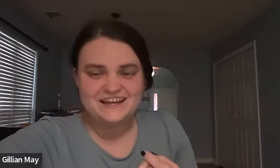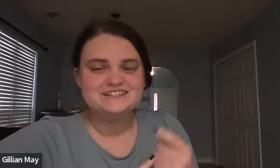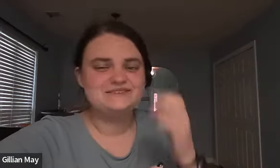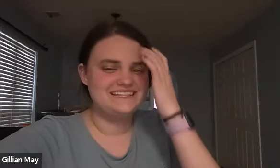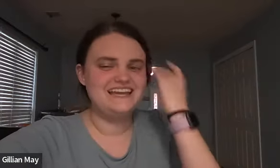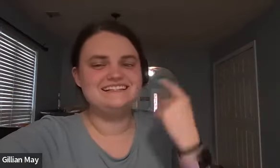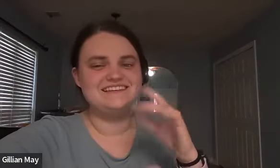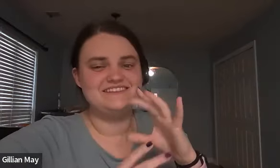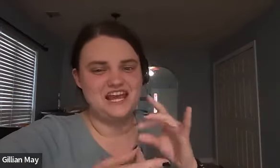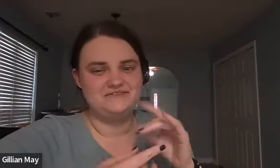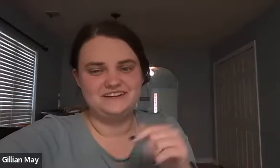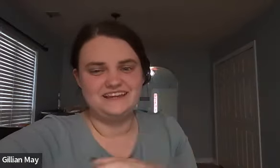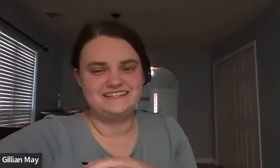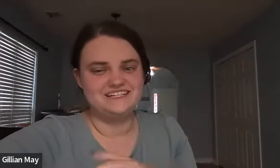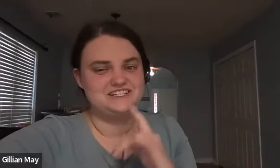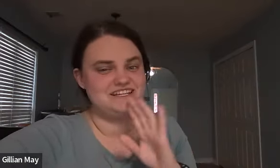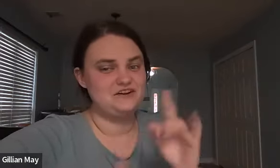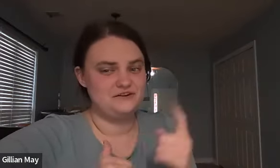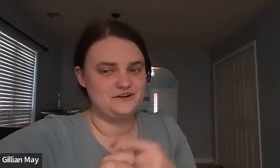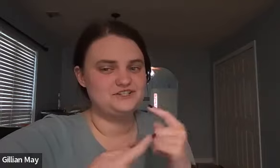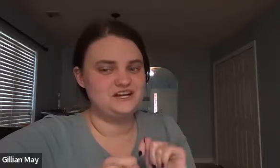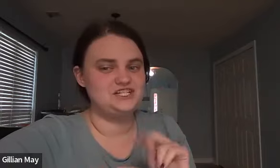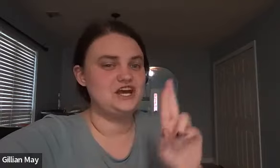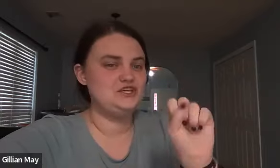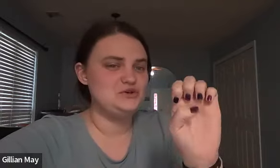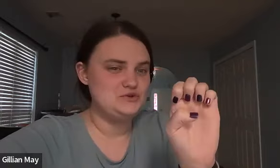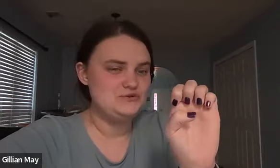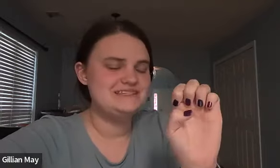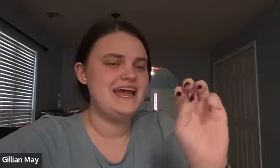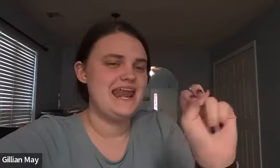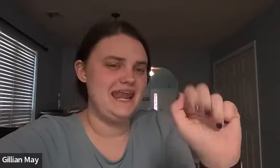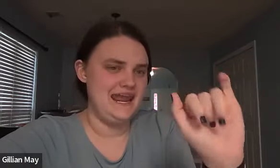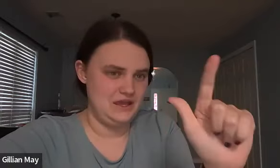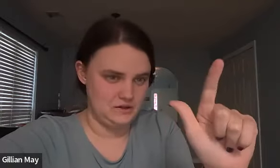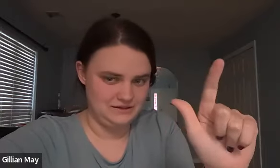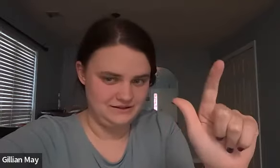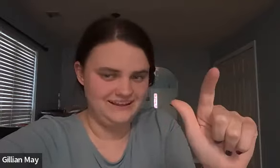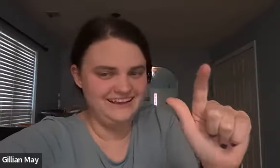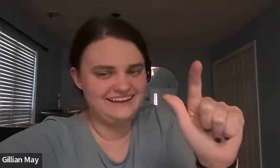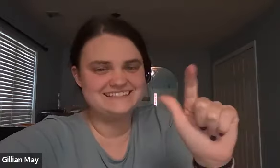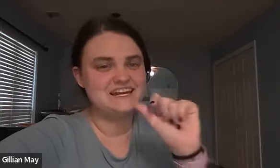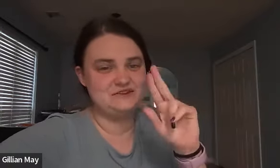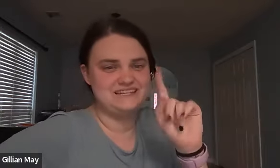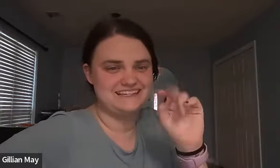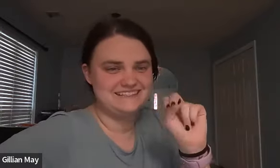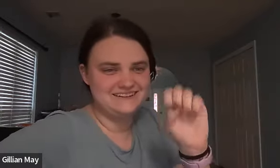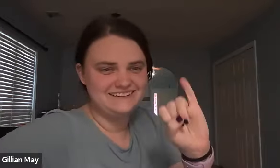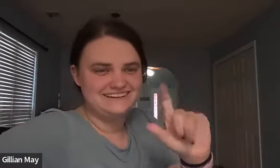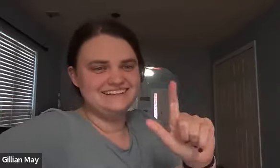So as Katie said in the chat, if you can't see it, she said on her first try, she got use nail instead of utensil. She